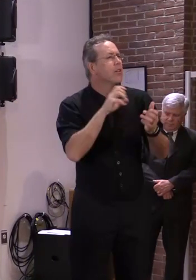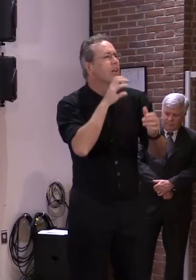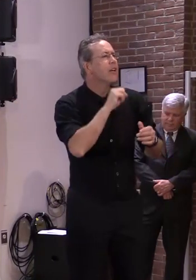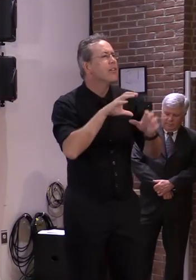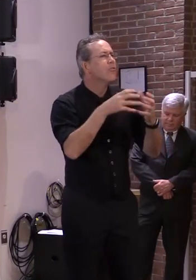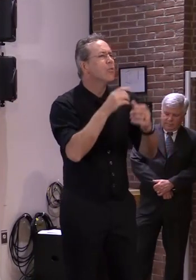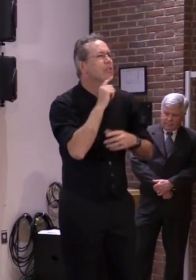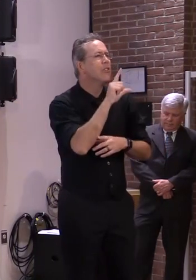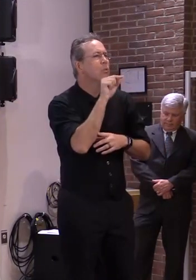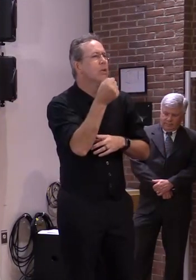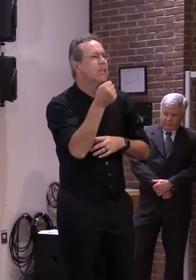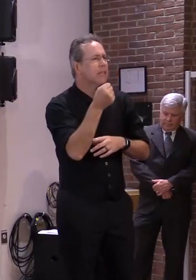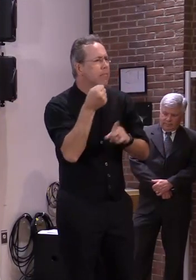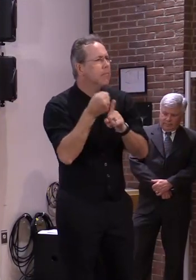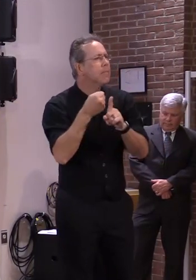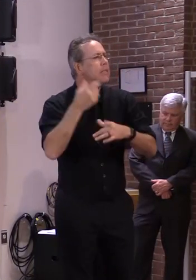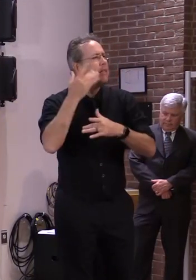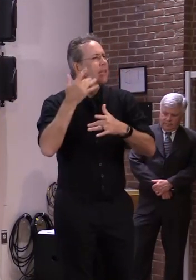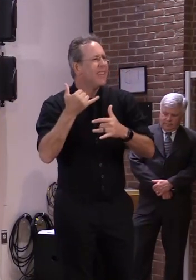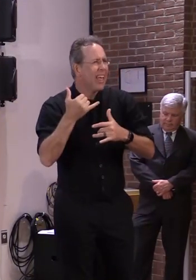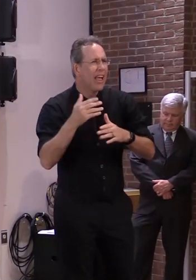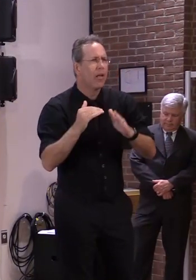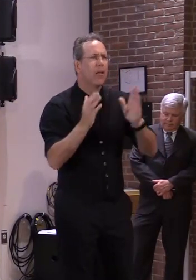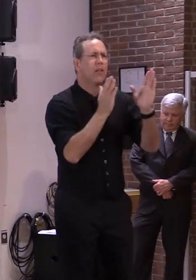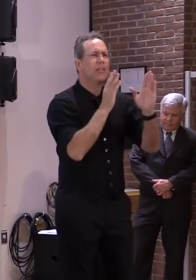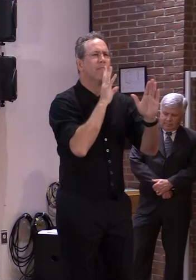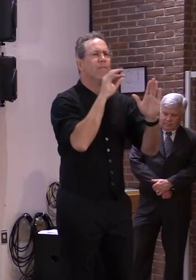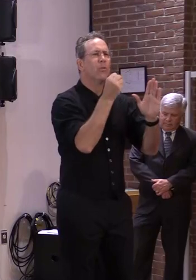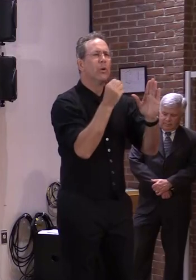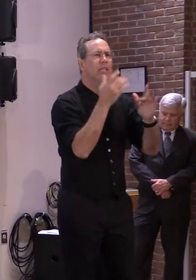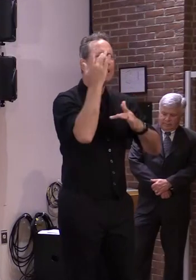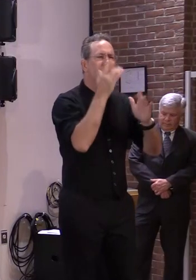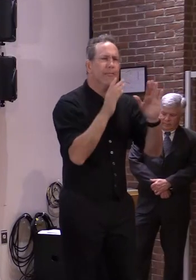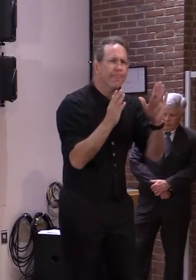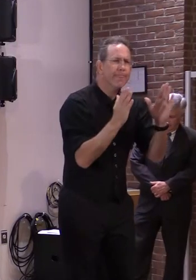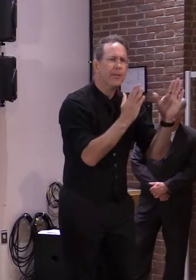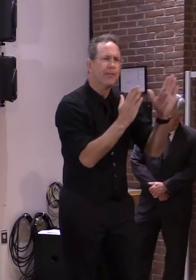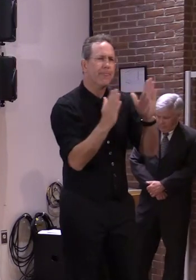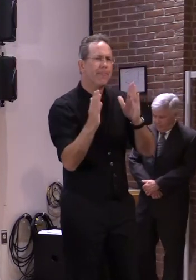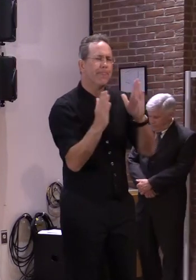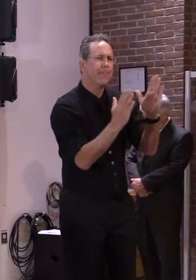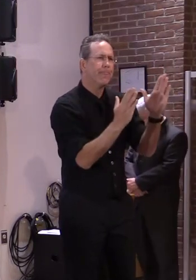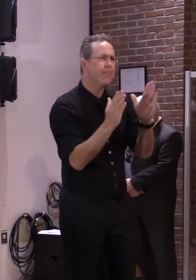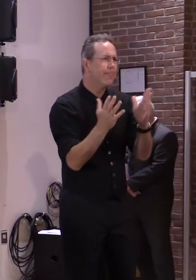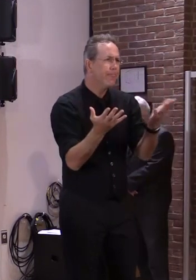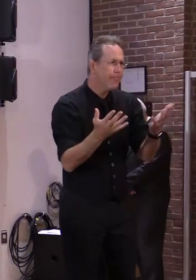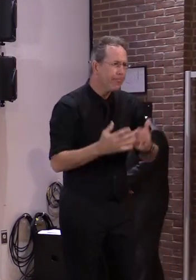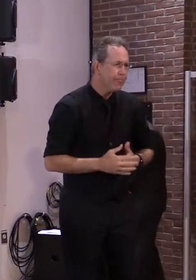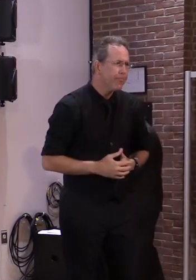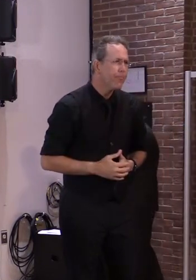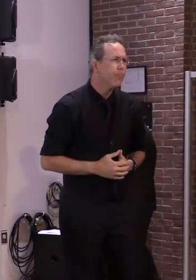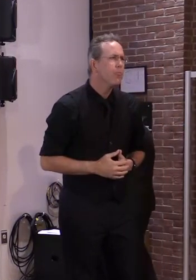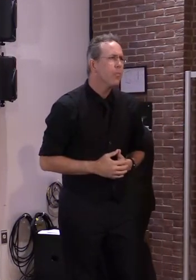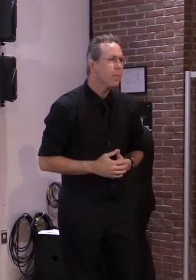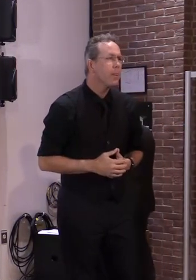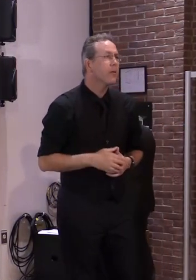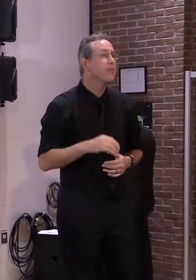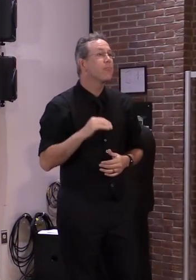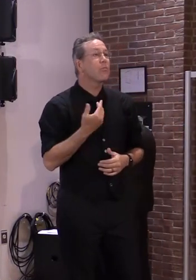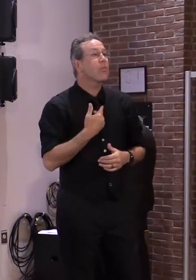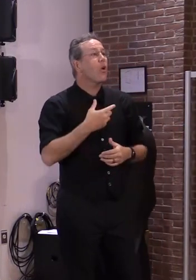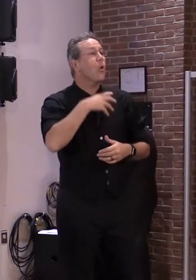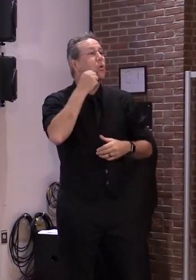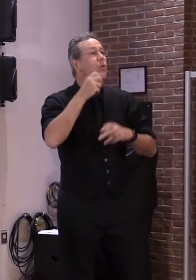high. Most of the time, our oldest Vermonters have been very fully vaccinated, because we